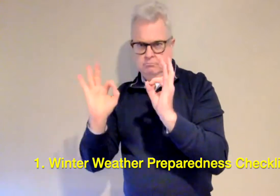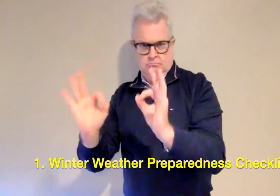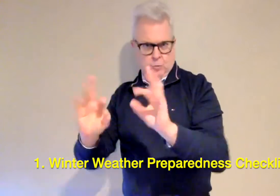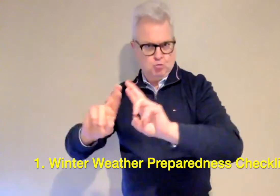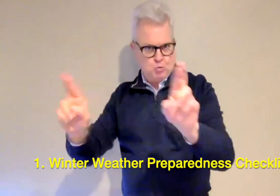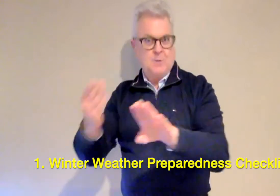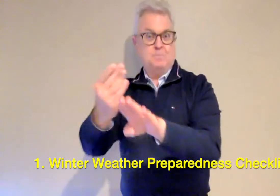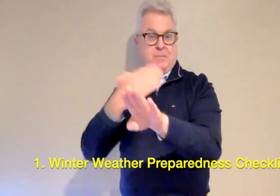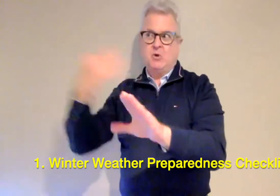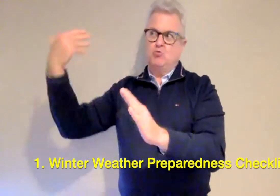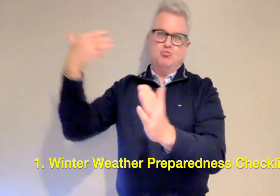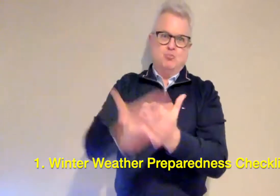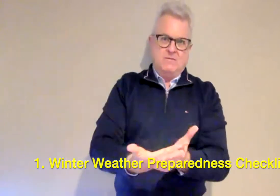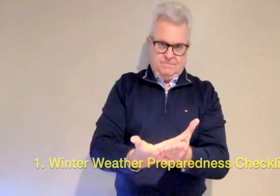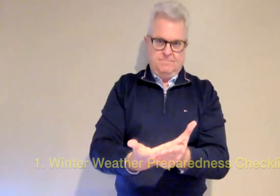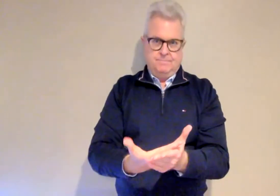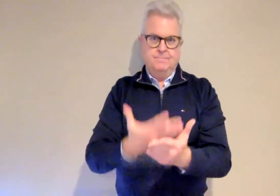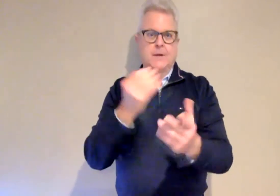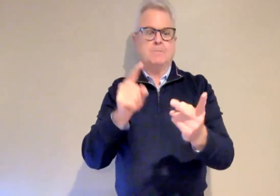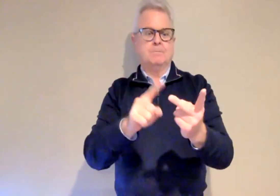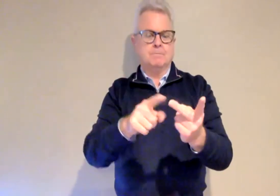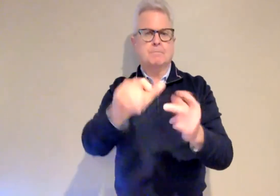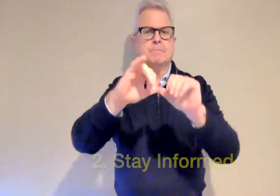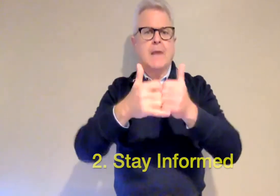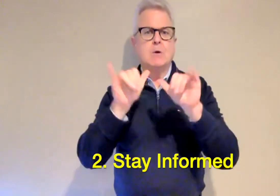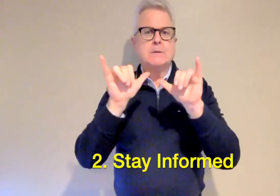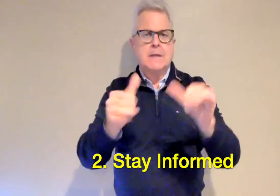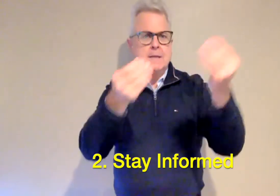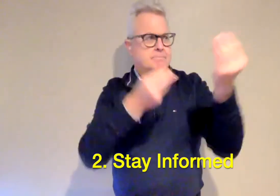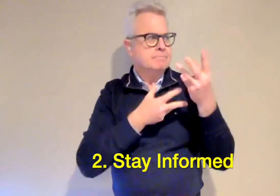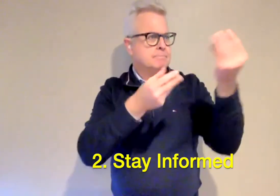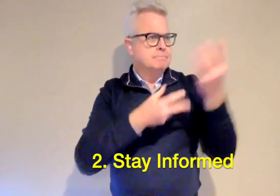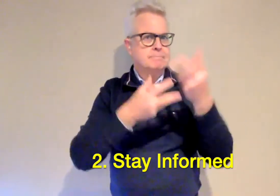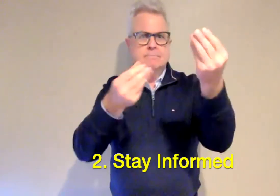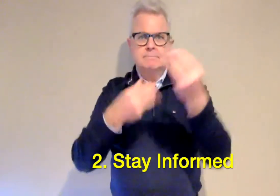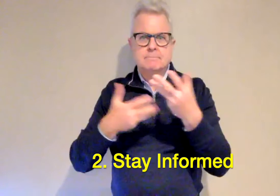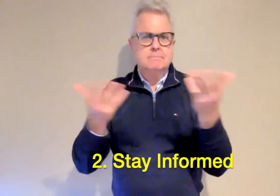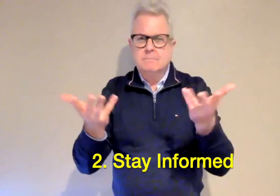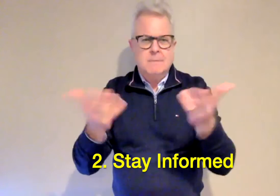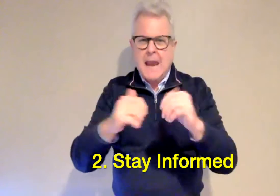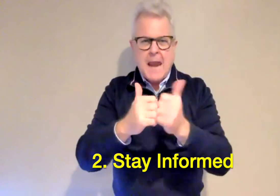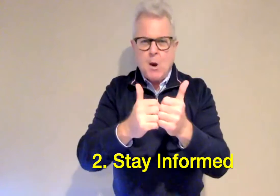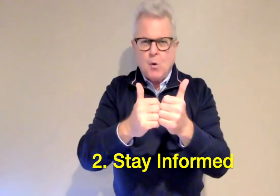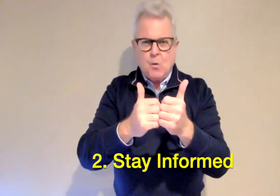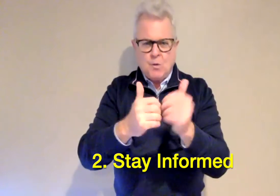well. Things to do, things to be prepared for before the storm hits you, and how to stay informed.